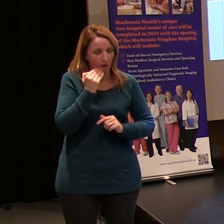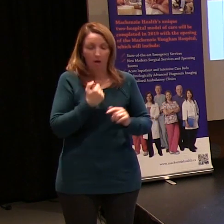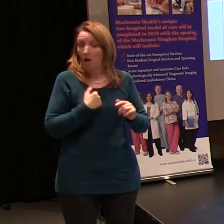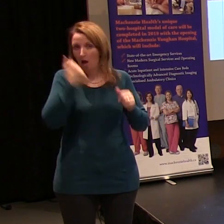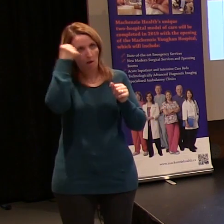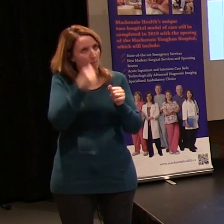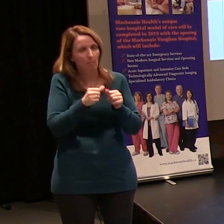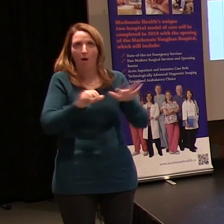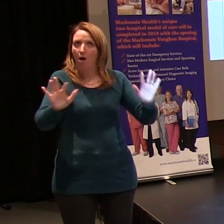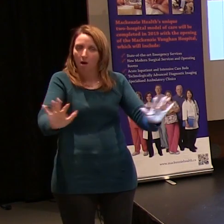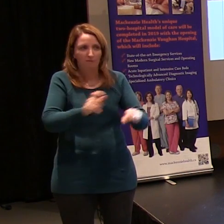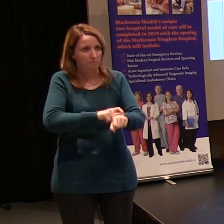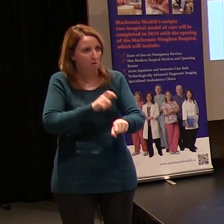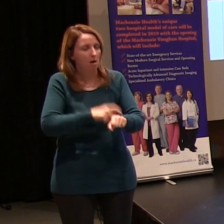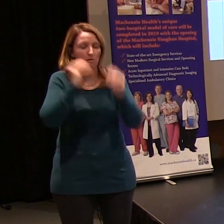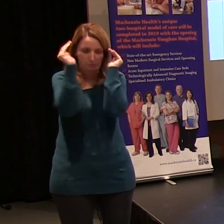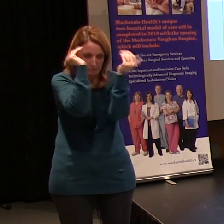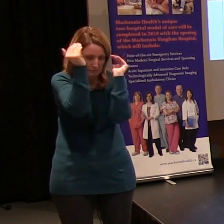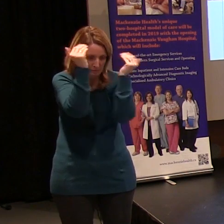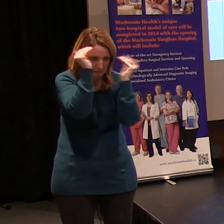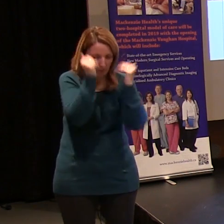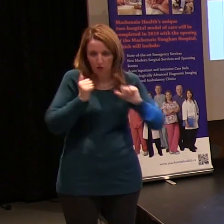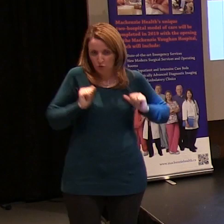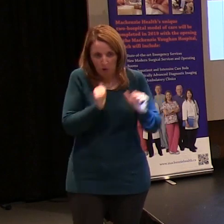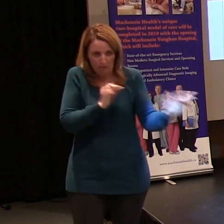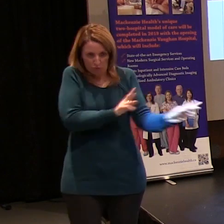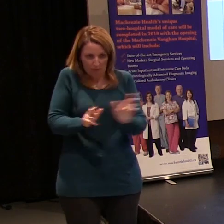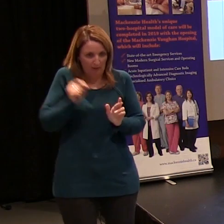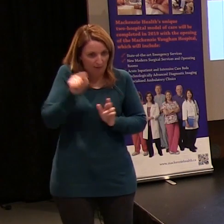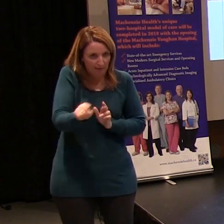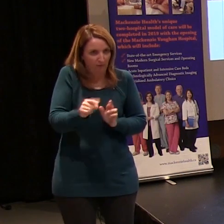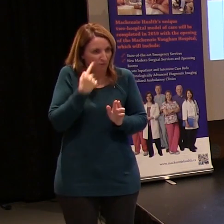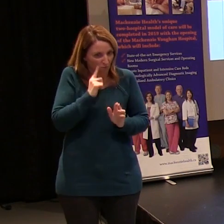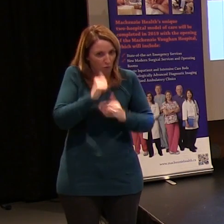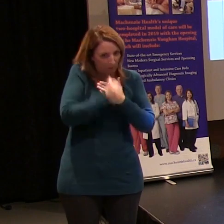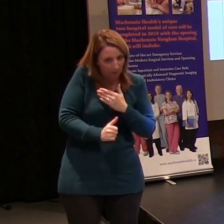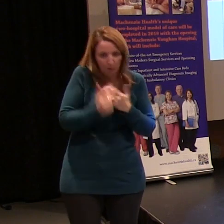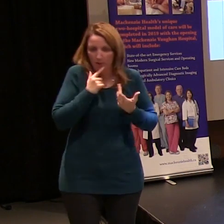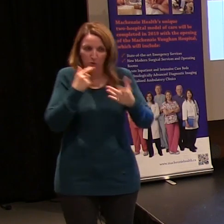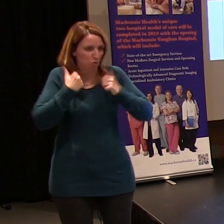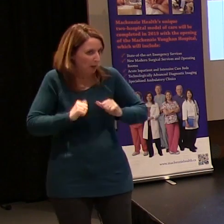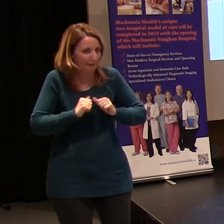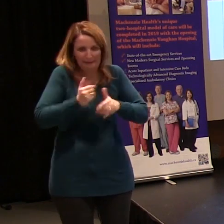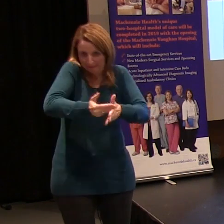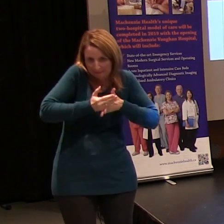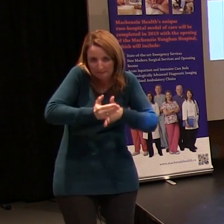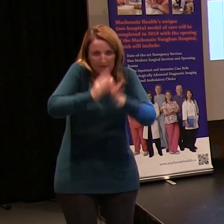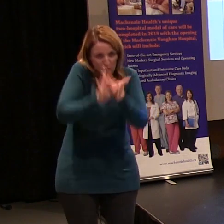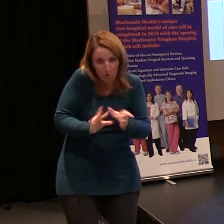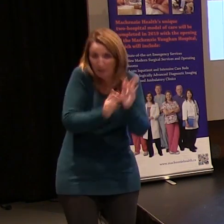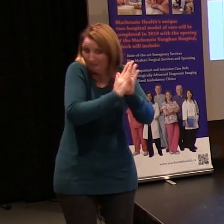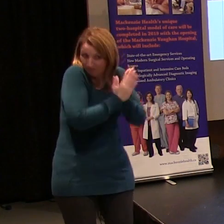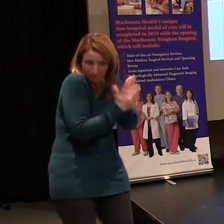pressure and to prepare the kids to get to this procedure, and you're telling a lot of story and you're showing books